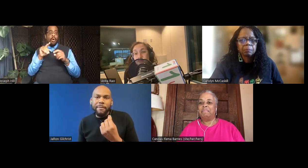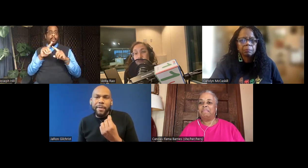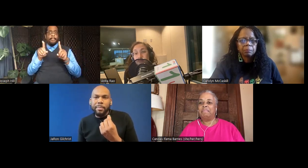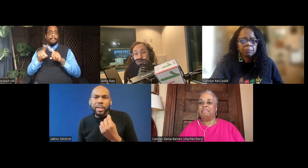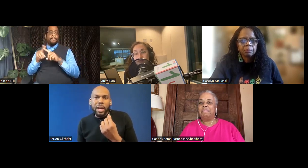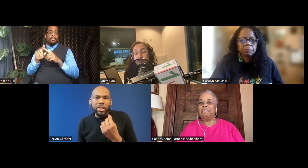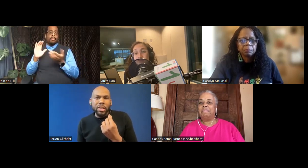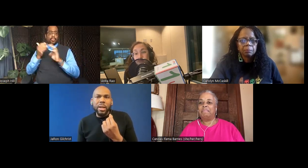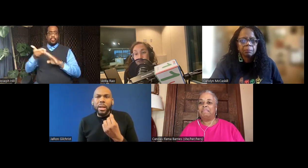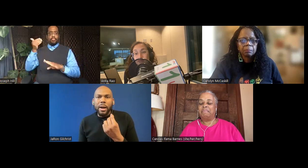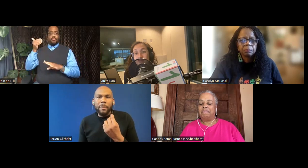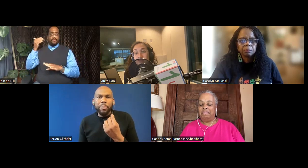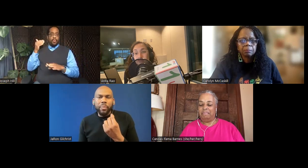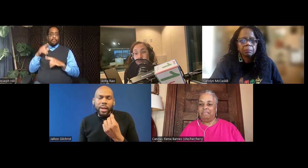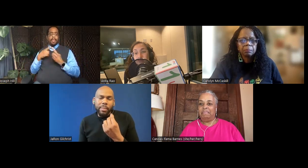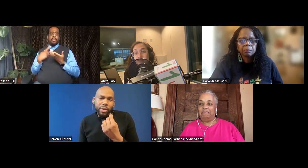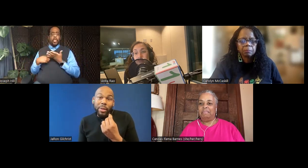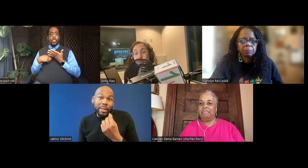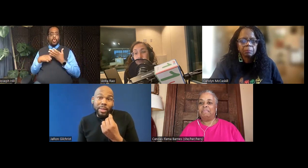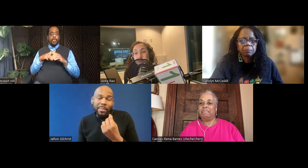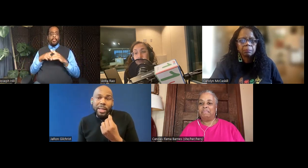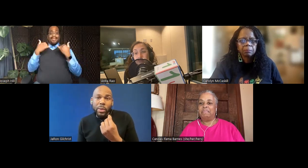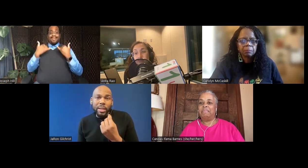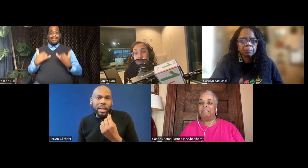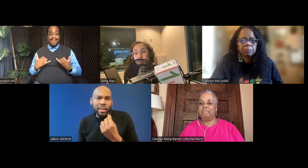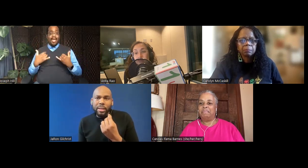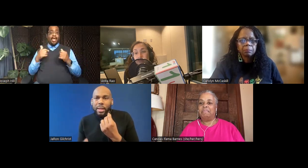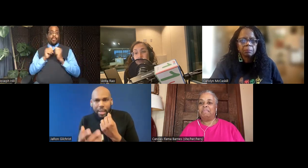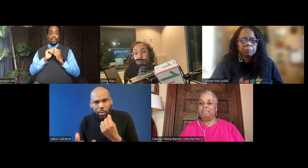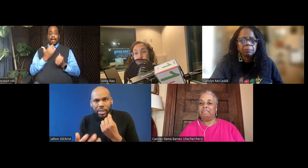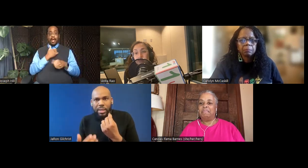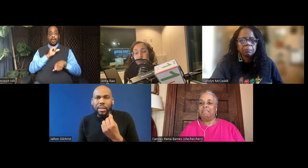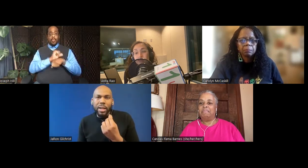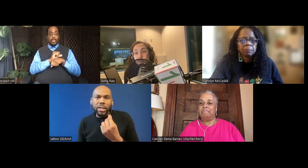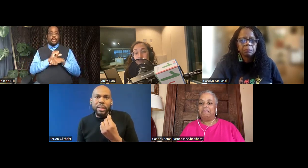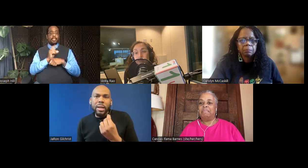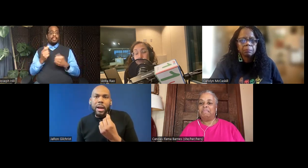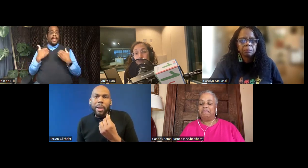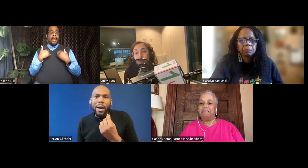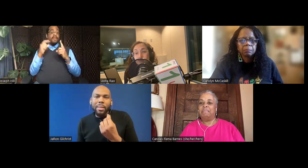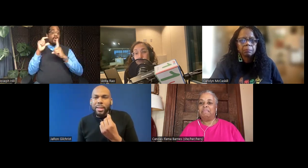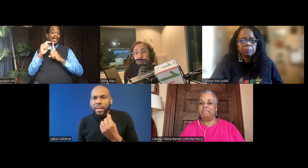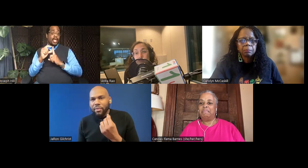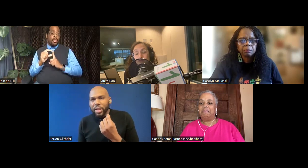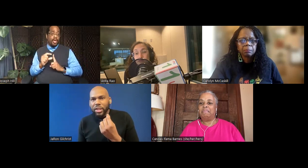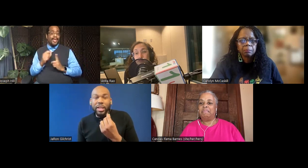up discussion. And sometimes linguistic discussions about how these conversations